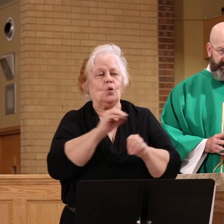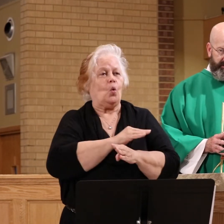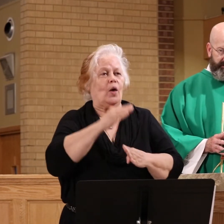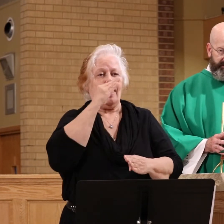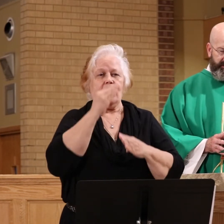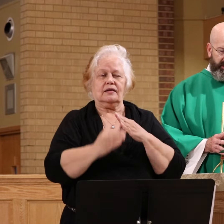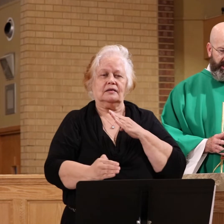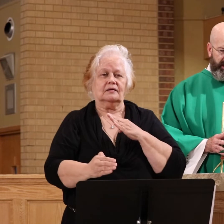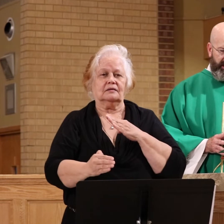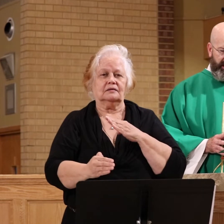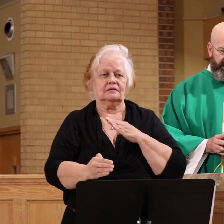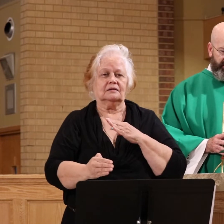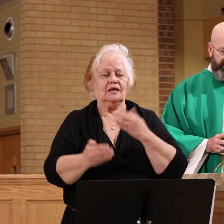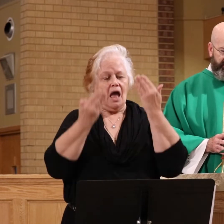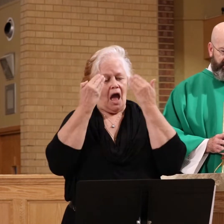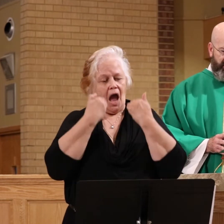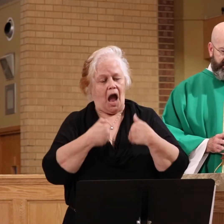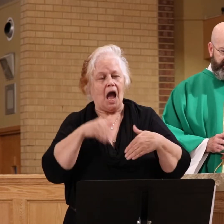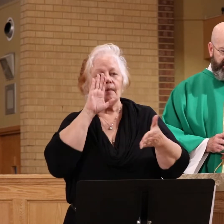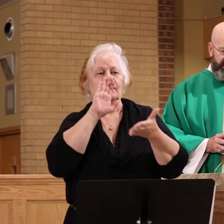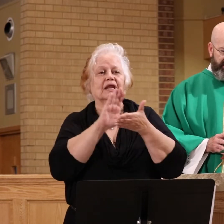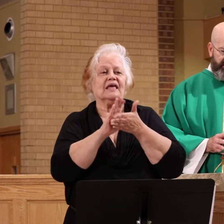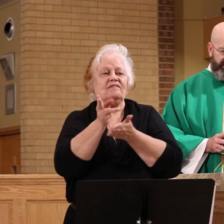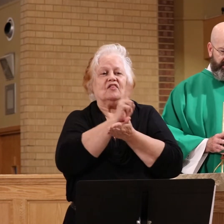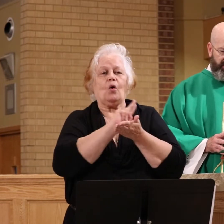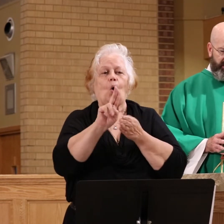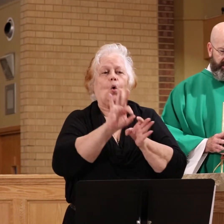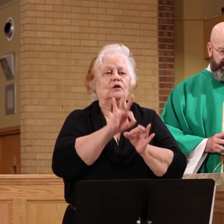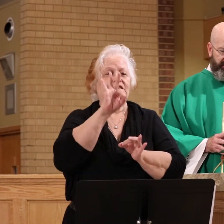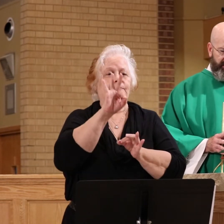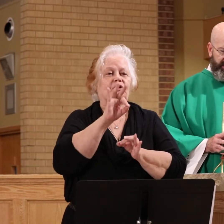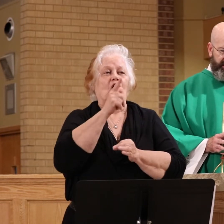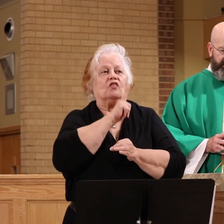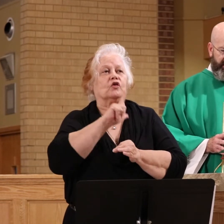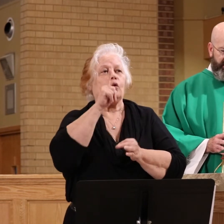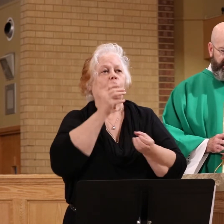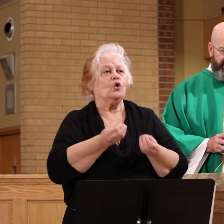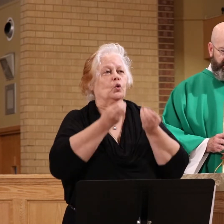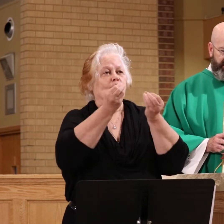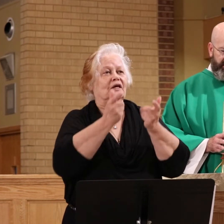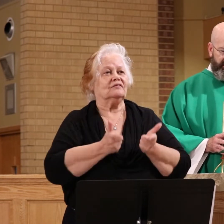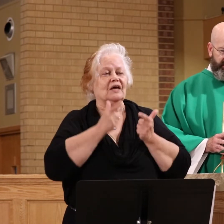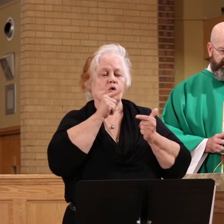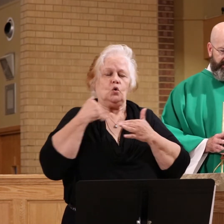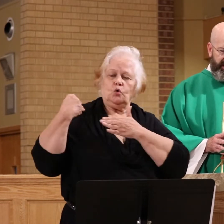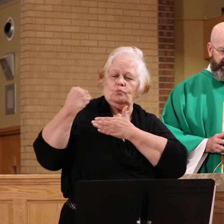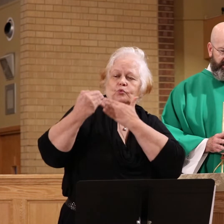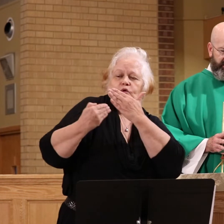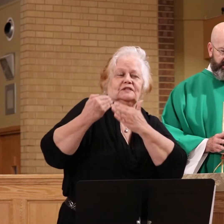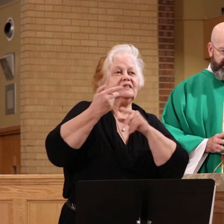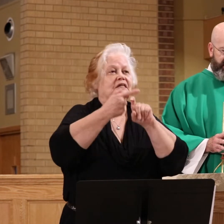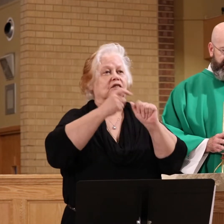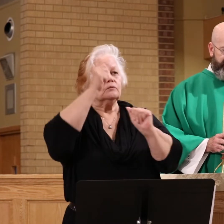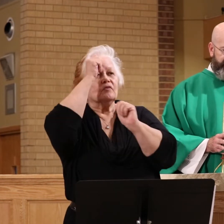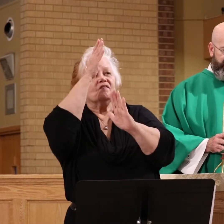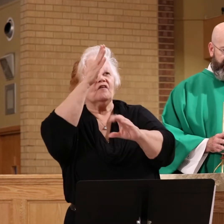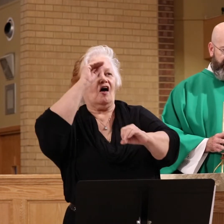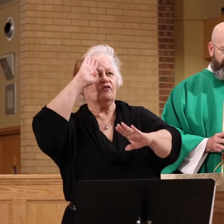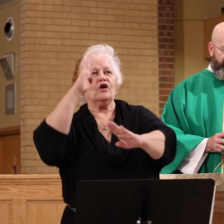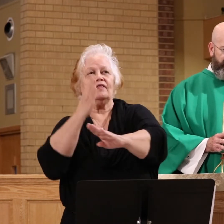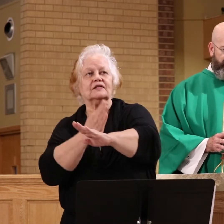end. I believe in the Holy Spirit, the Lord, the giver of life, who proceeds from the Father and the